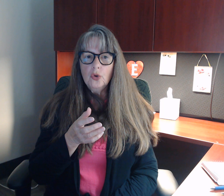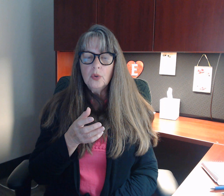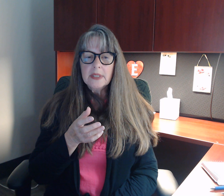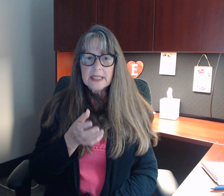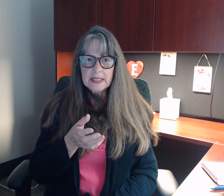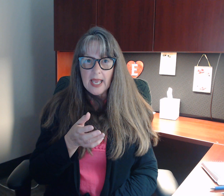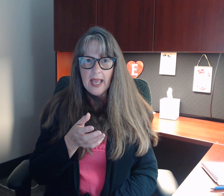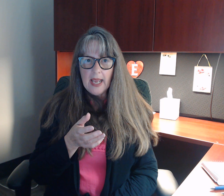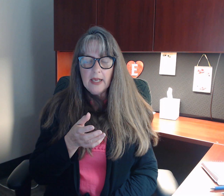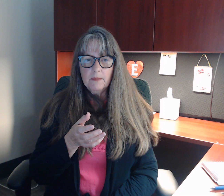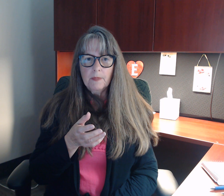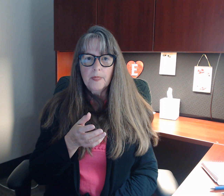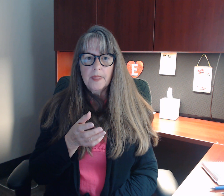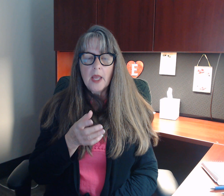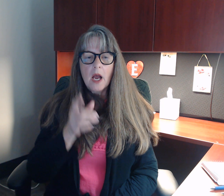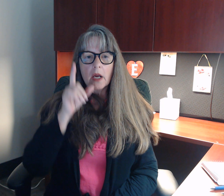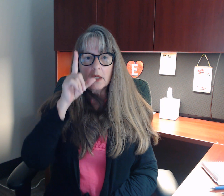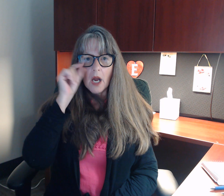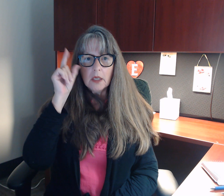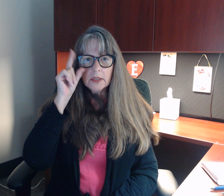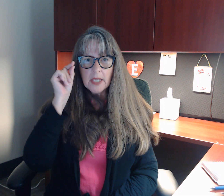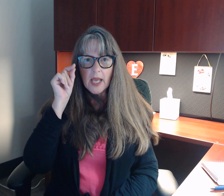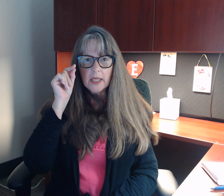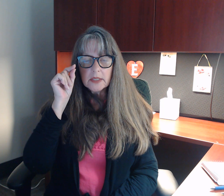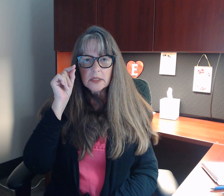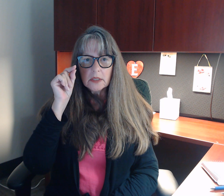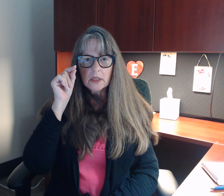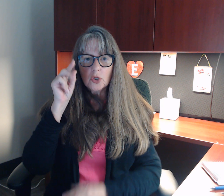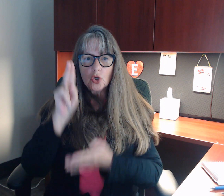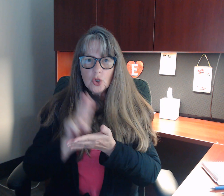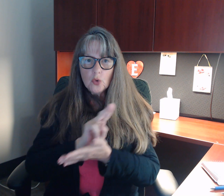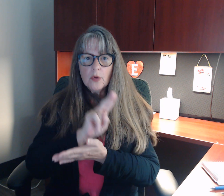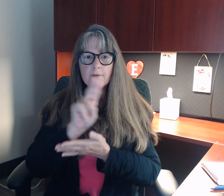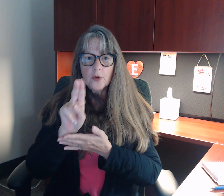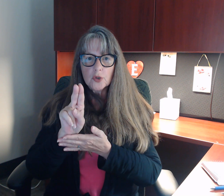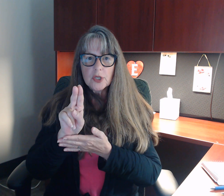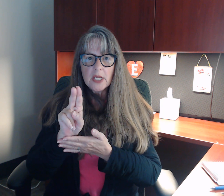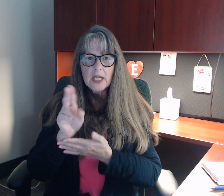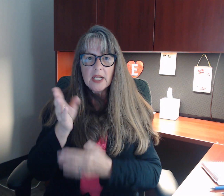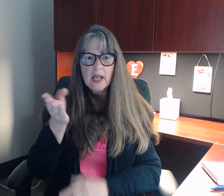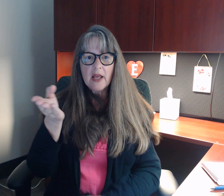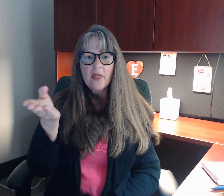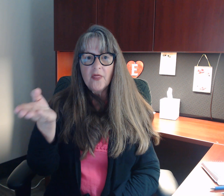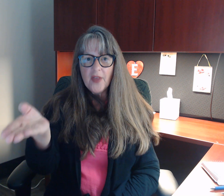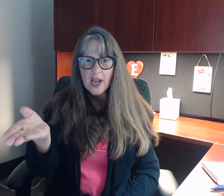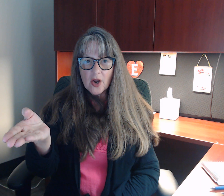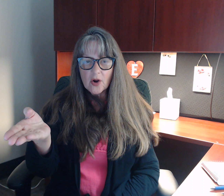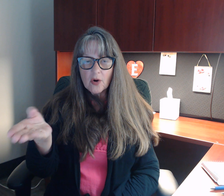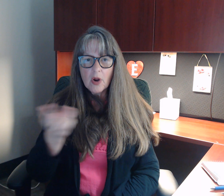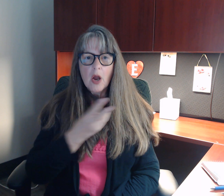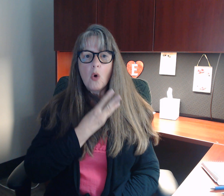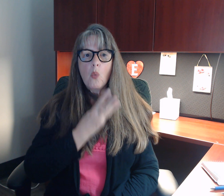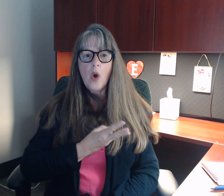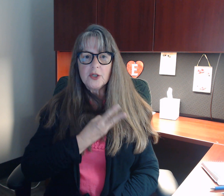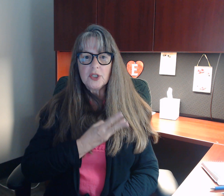could say Gallaudet University there,